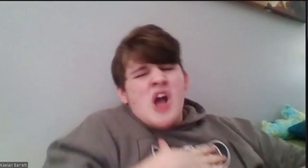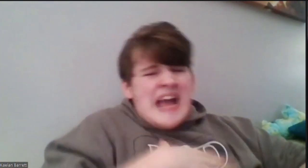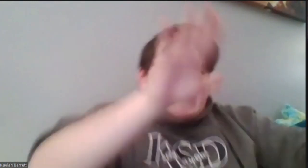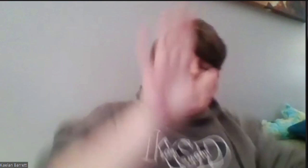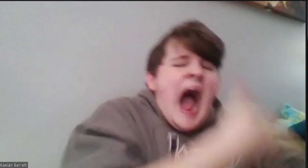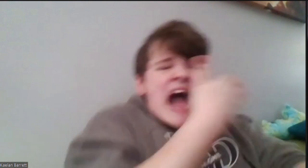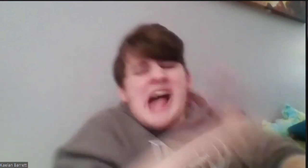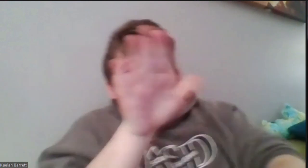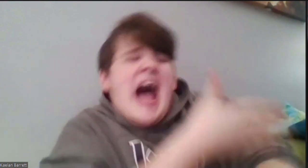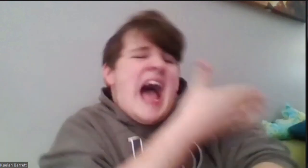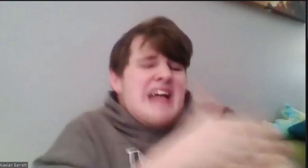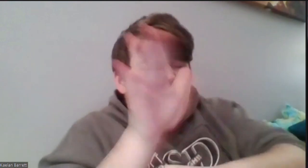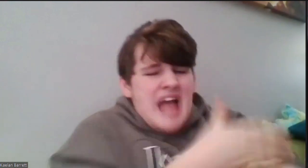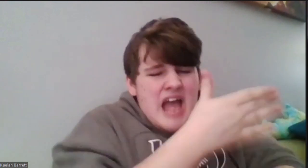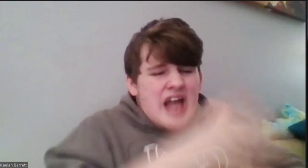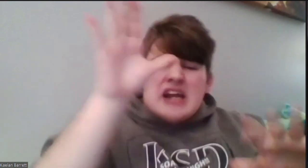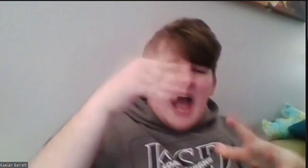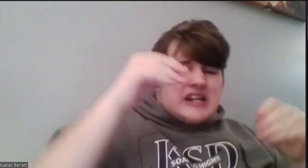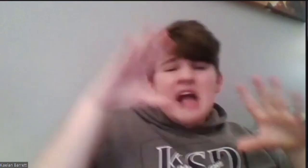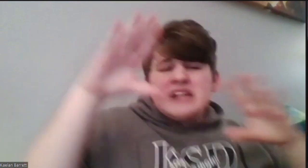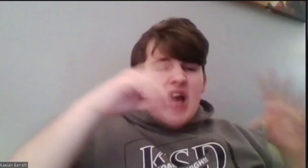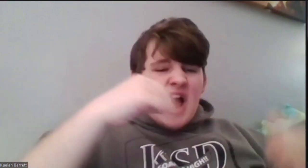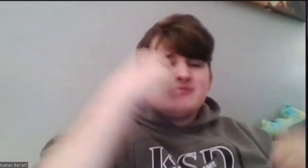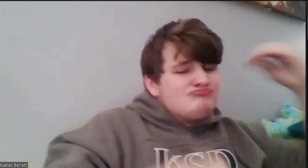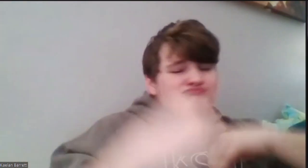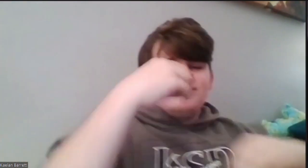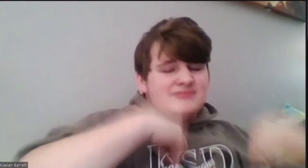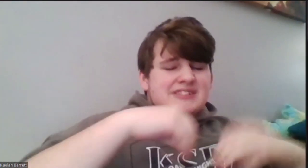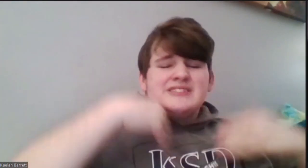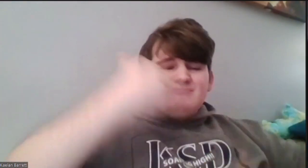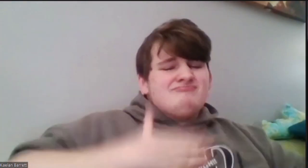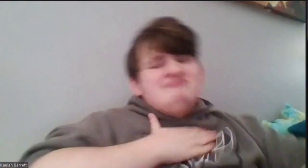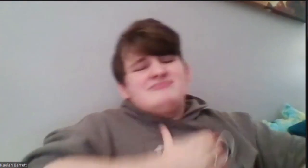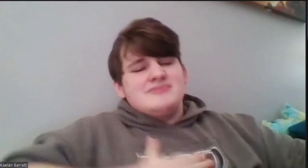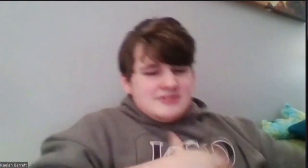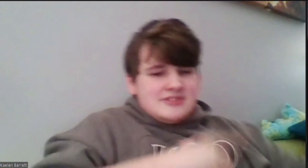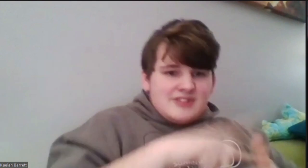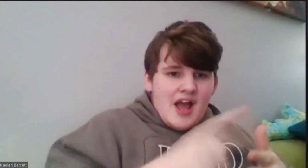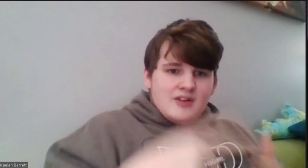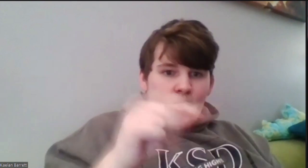he's having a good old time, they're singing and cutting up and telling jokes and chatting and eating all kinds of food.